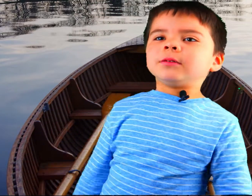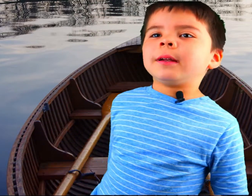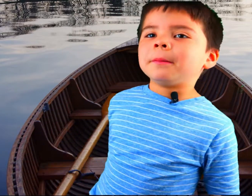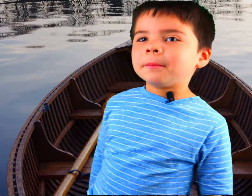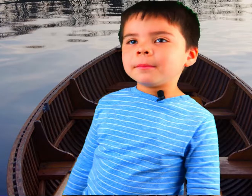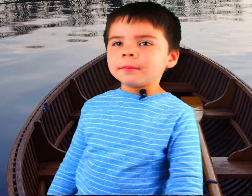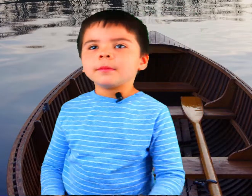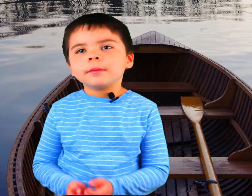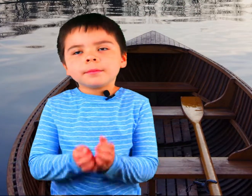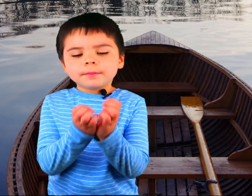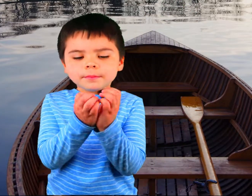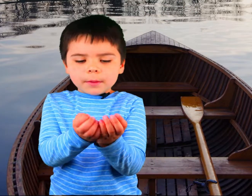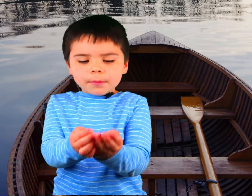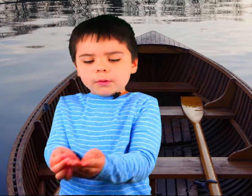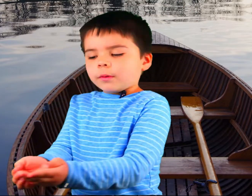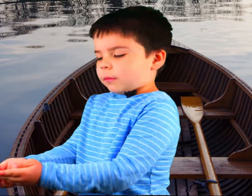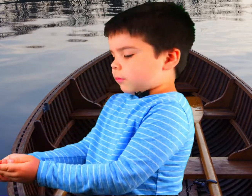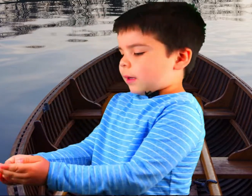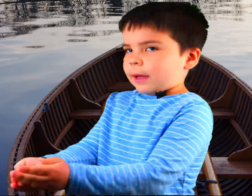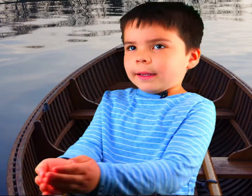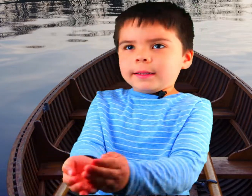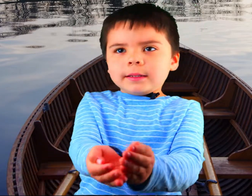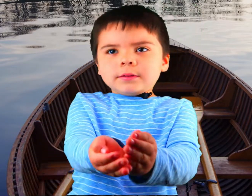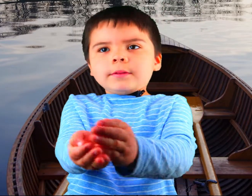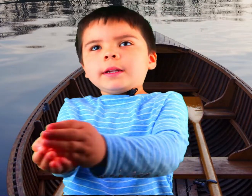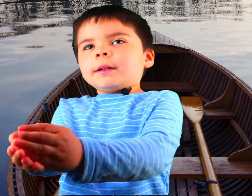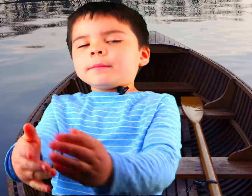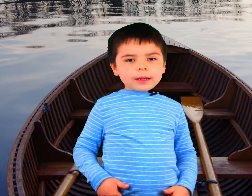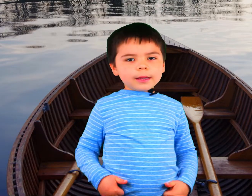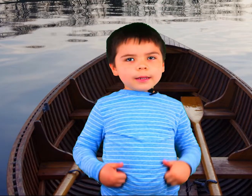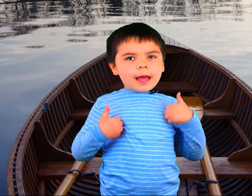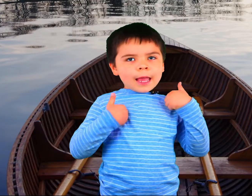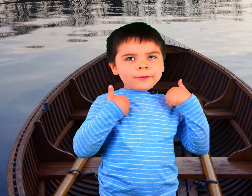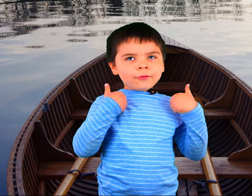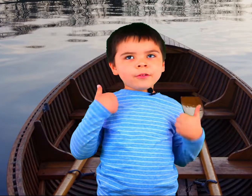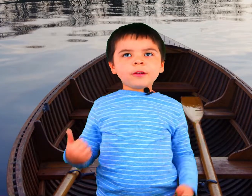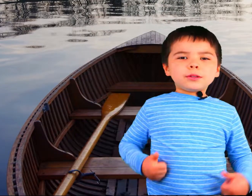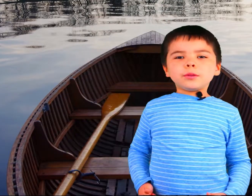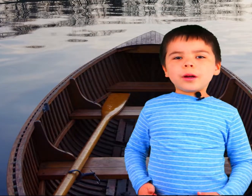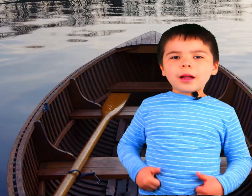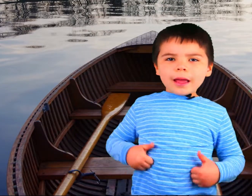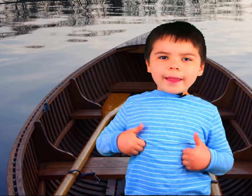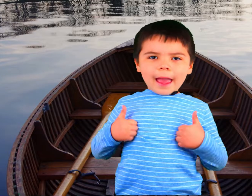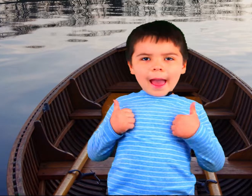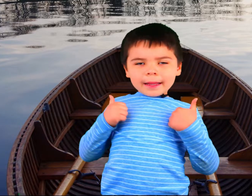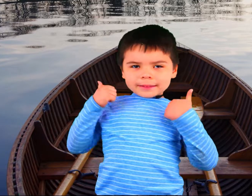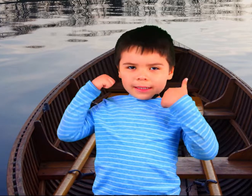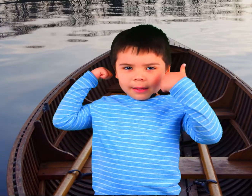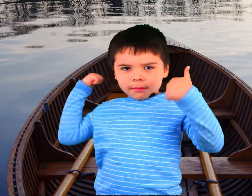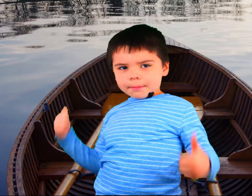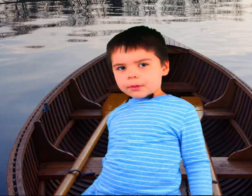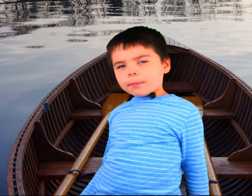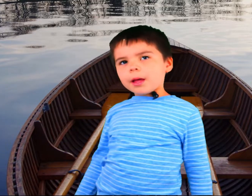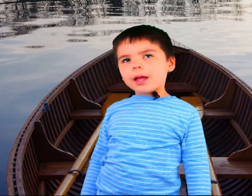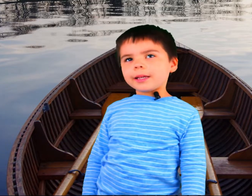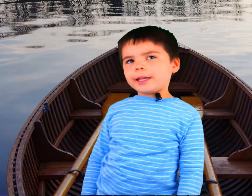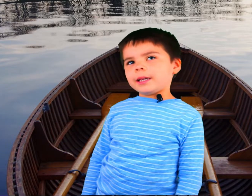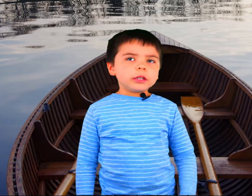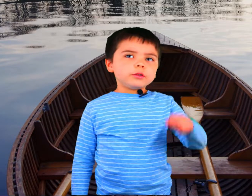stream. The boat comes behind the stream. And life, two high hands come up your body. And